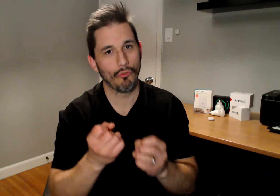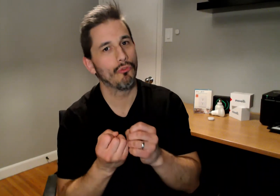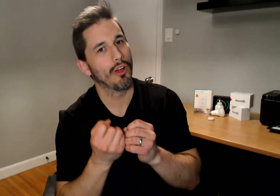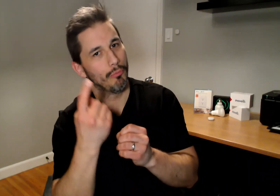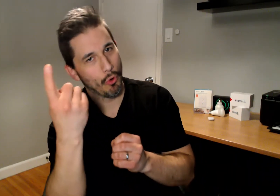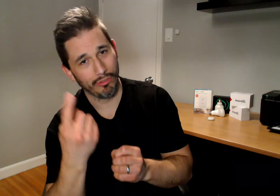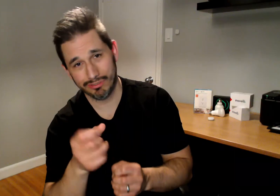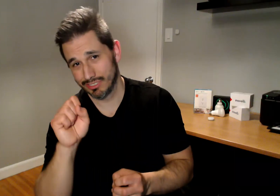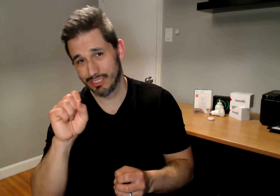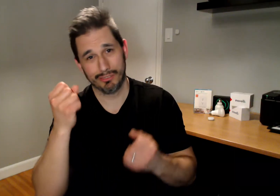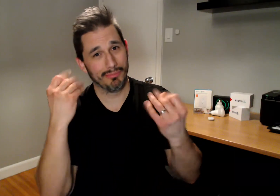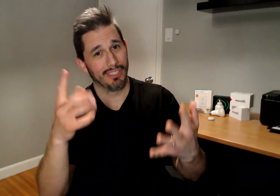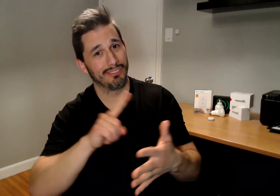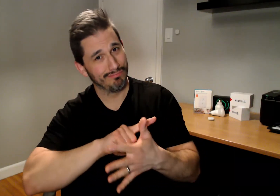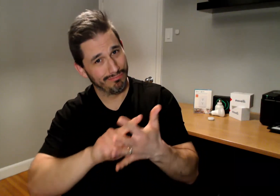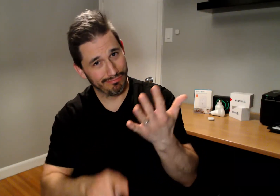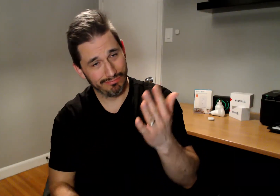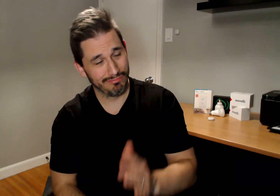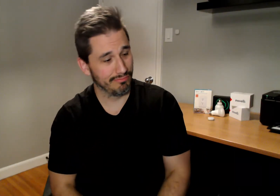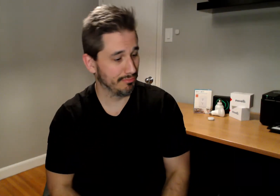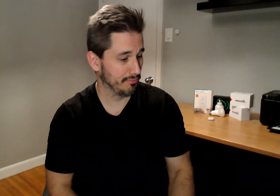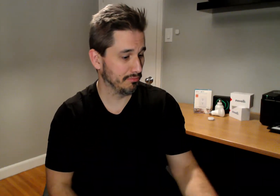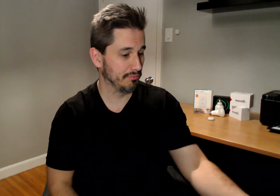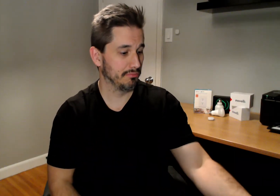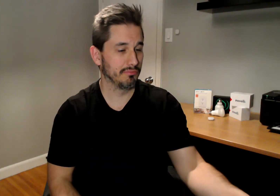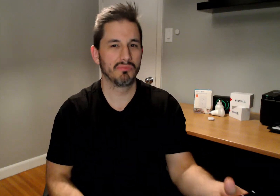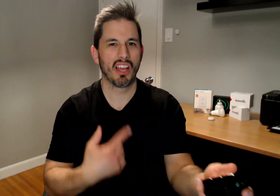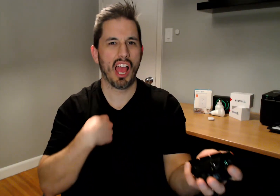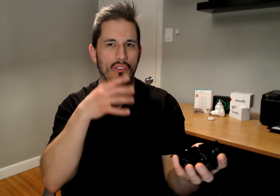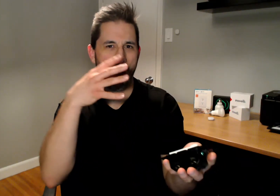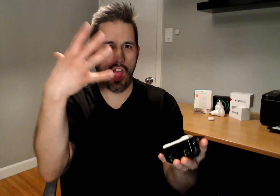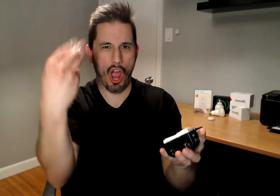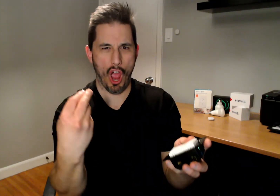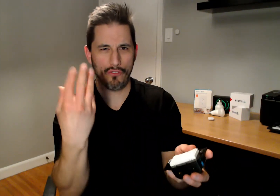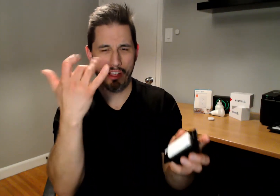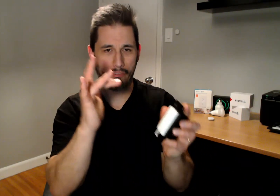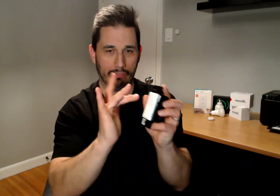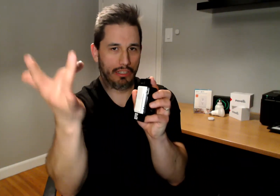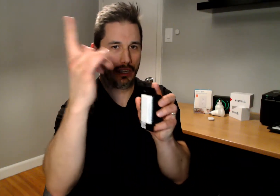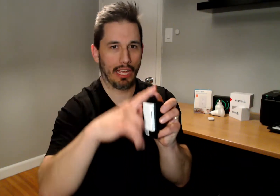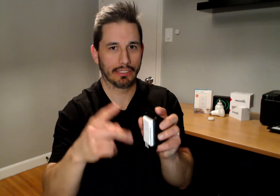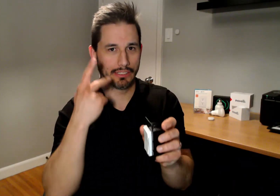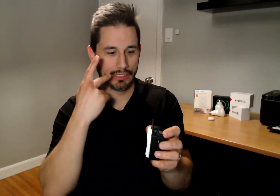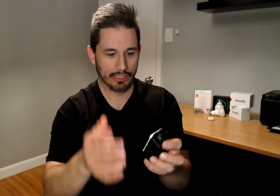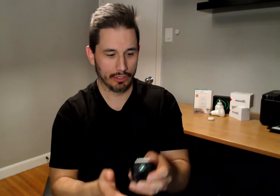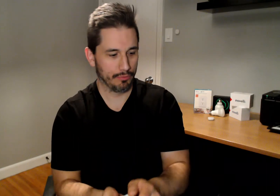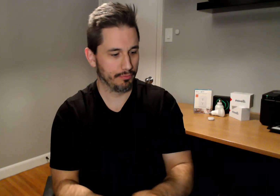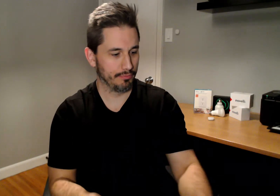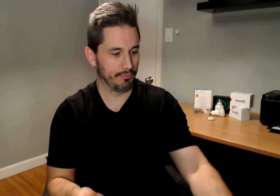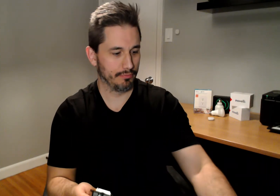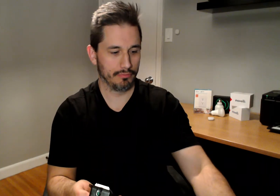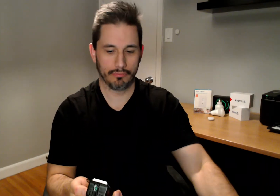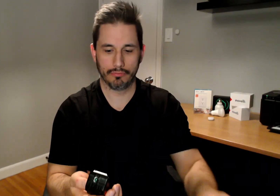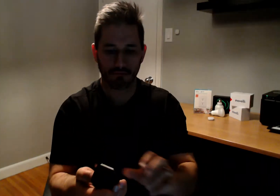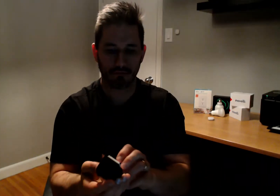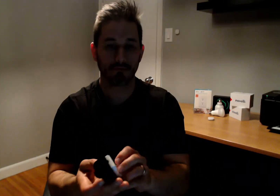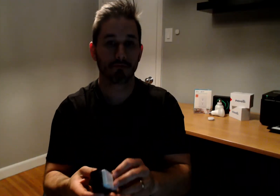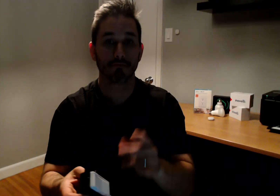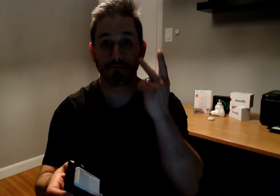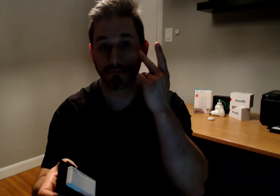many. And I still haven't gone through all of the functions of this smart switch. I'll turn off my light so it's easier to see.